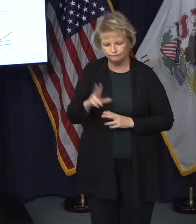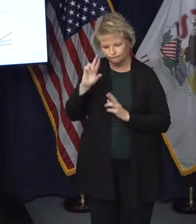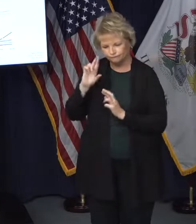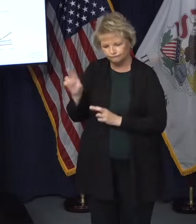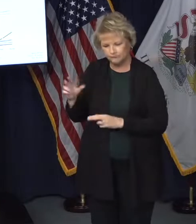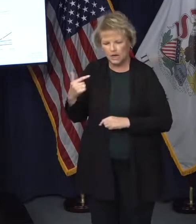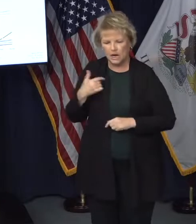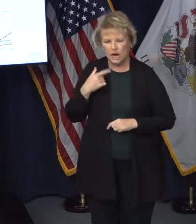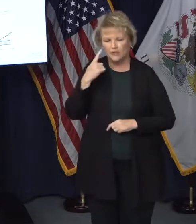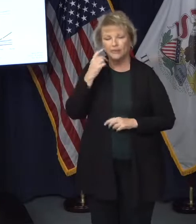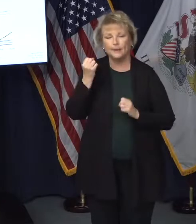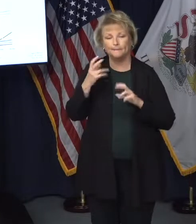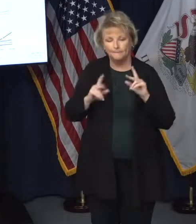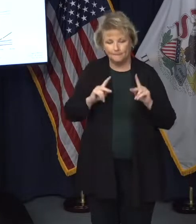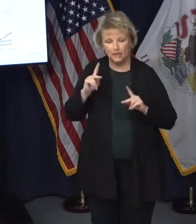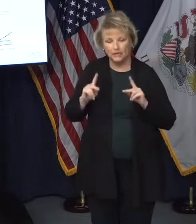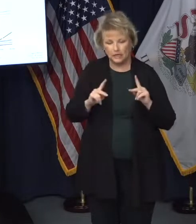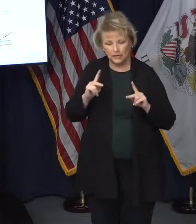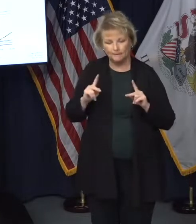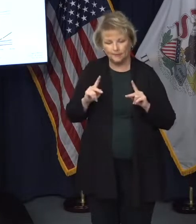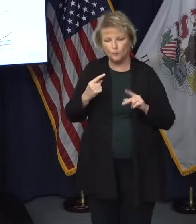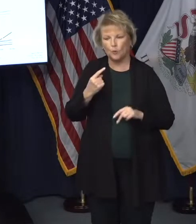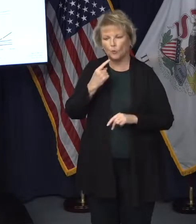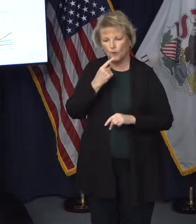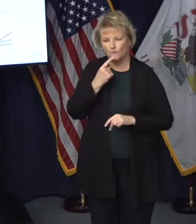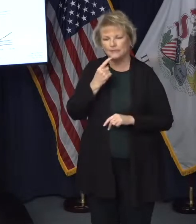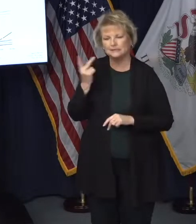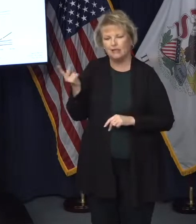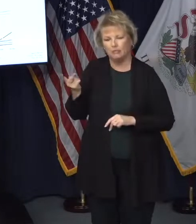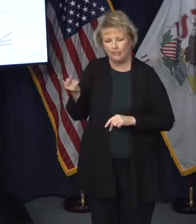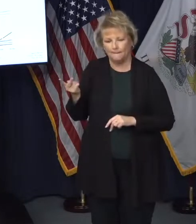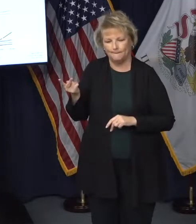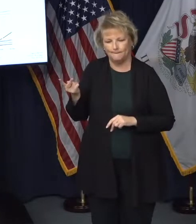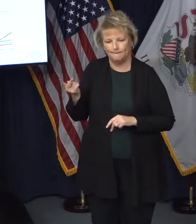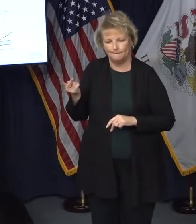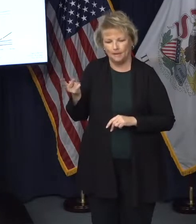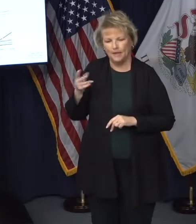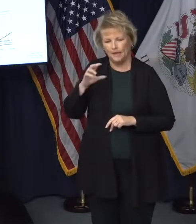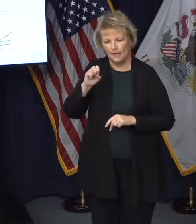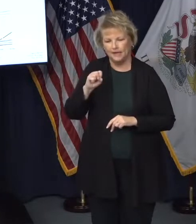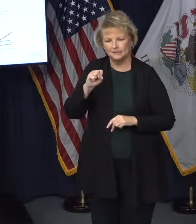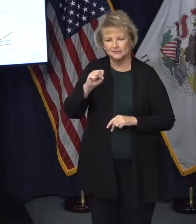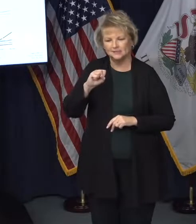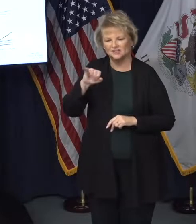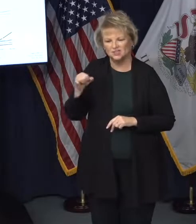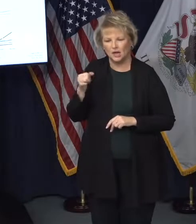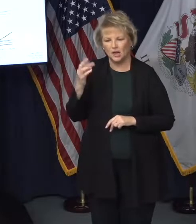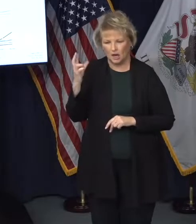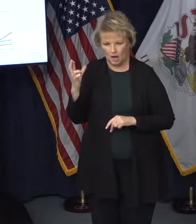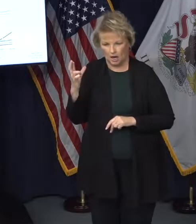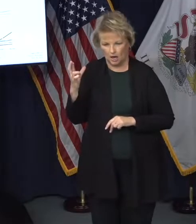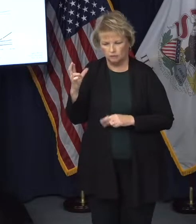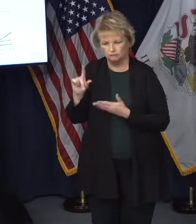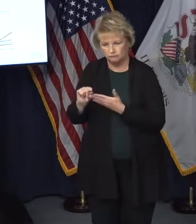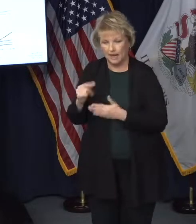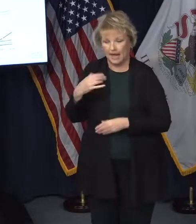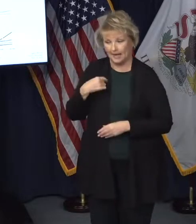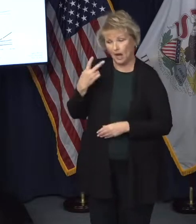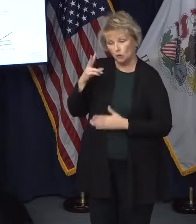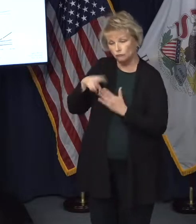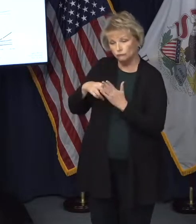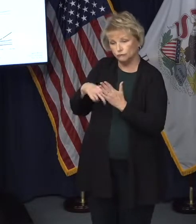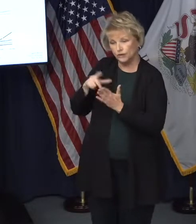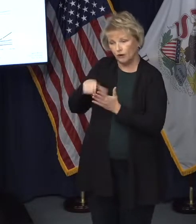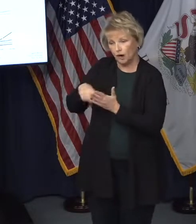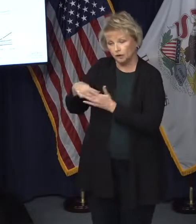There's, I think, a lot of people who will miss them at the SJR, and those of us who read them on a regular